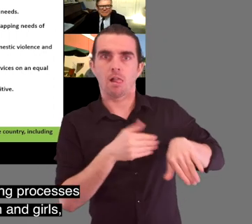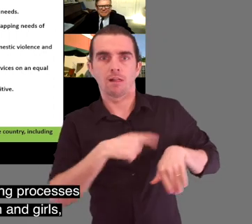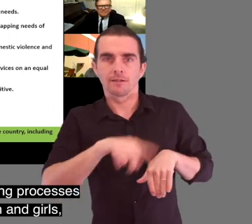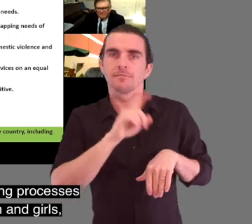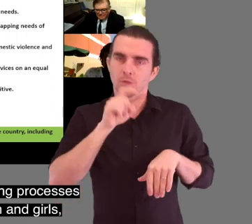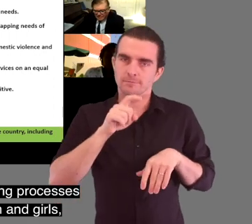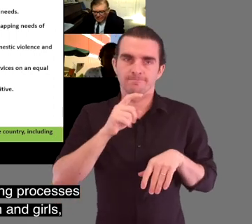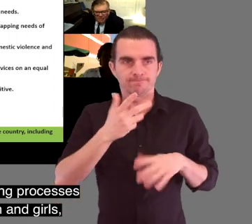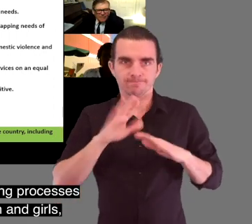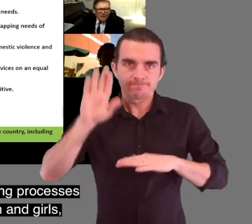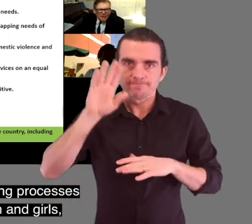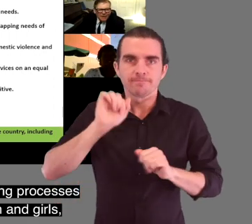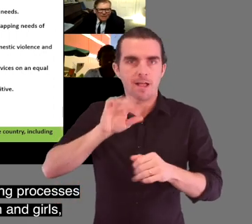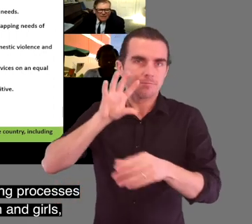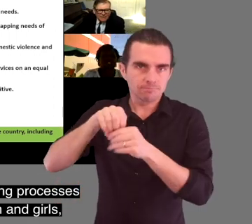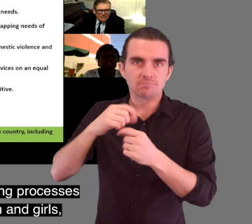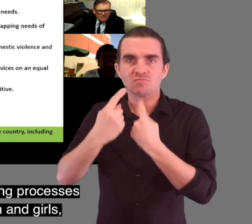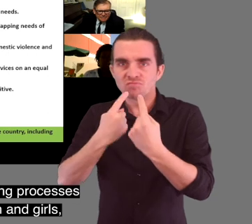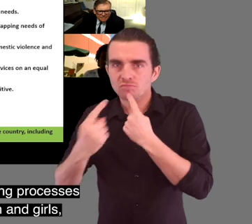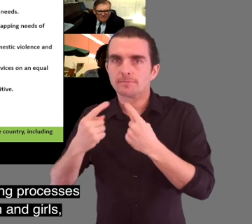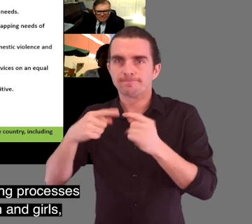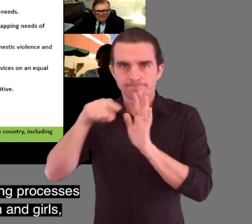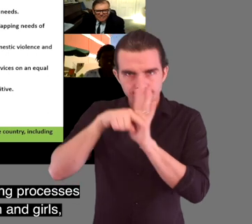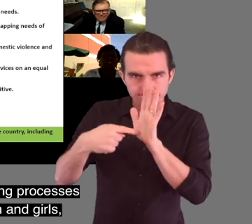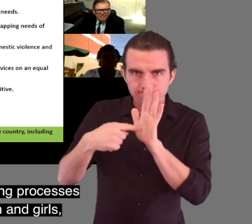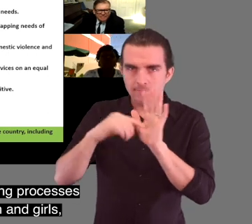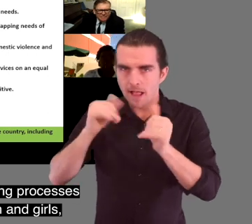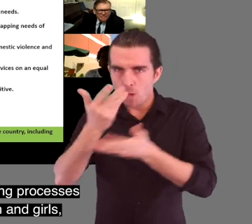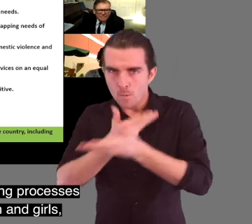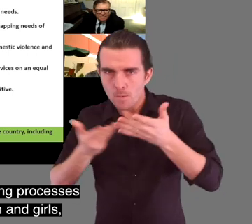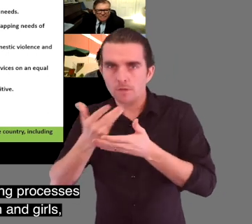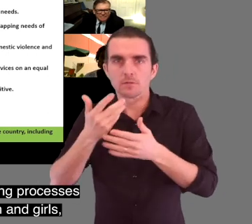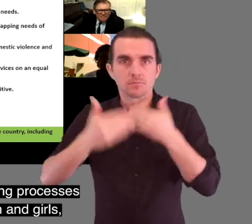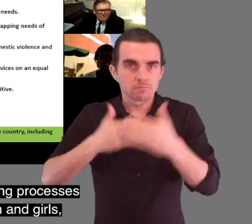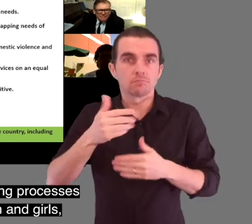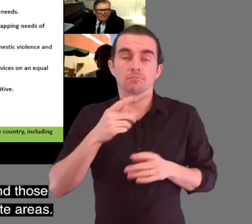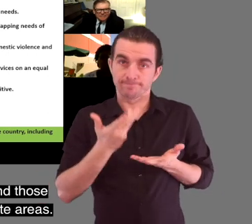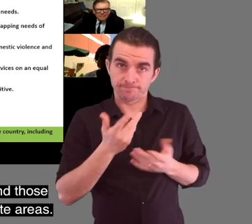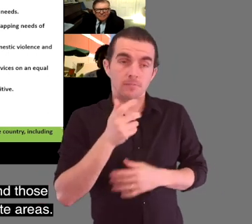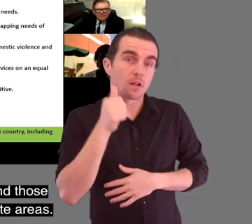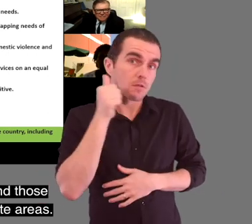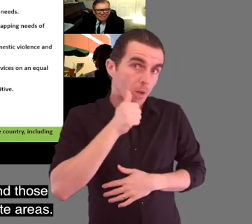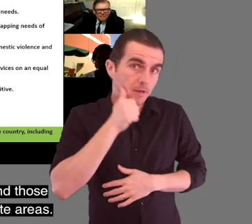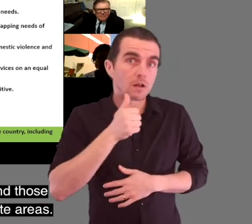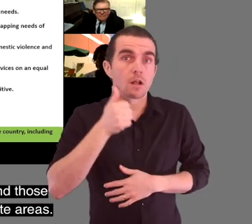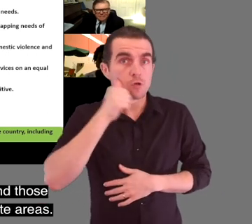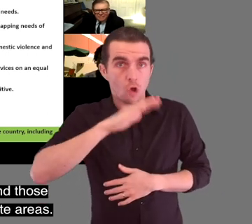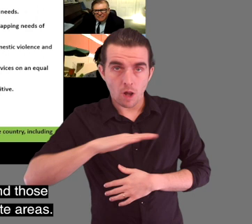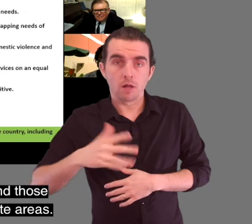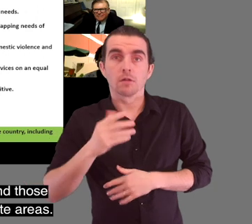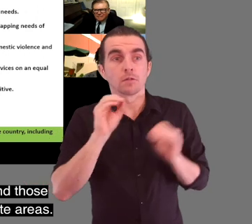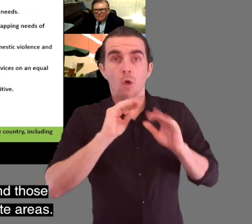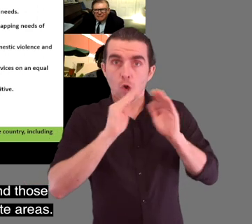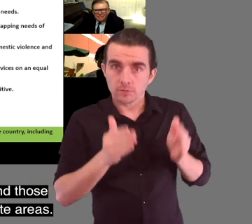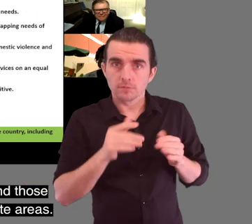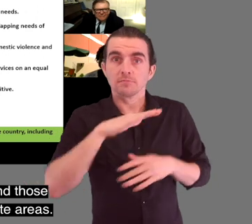in decision and policy-making processes. And this include women and girls, the homeless,